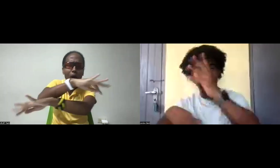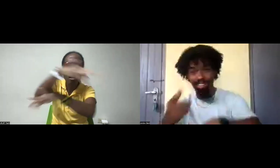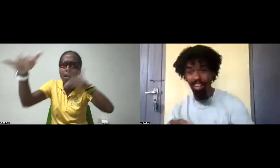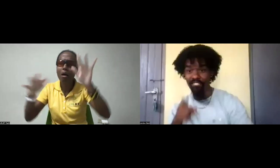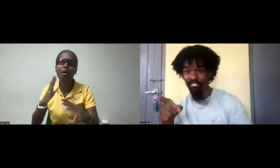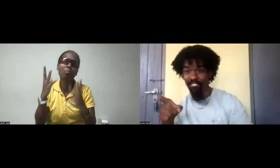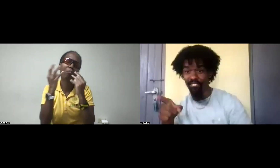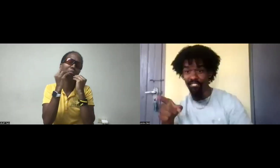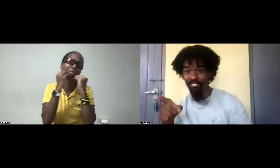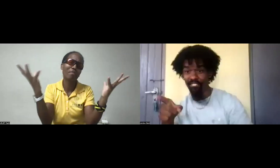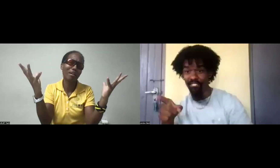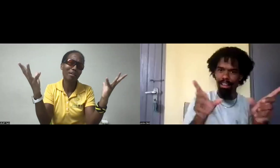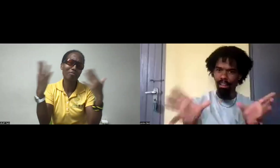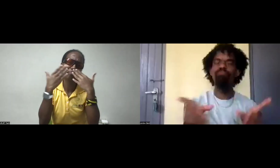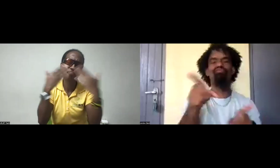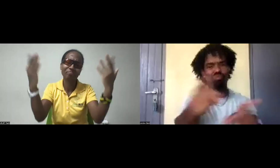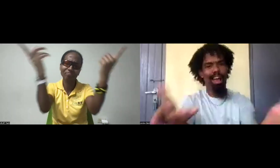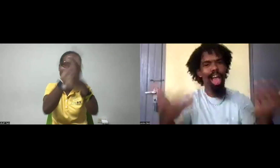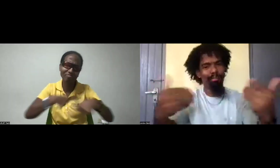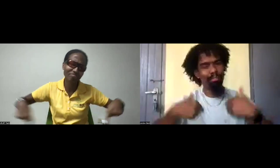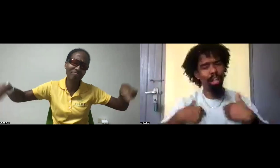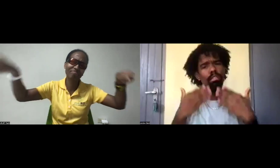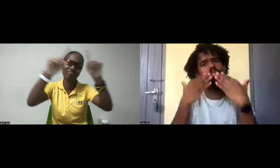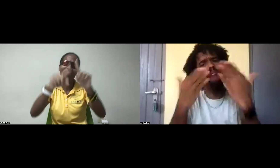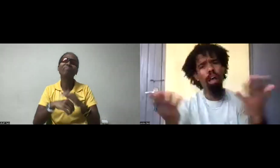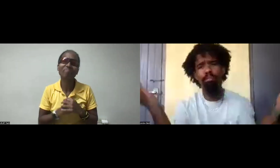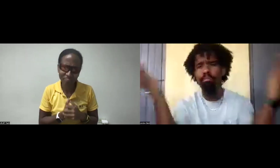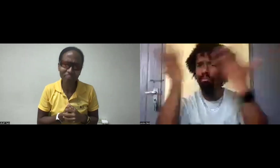JSL, Patois, and also countryside.